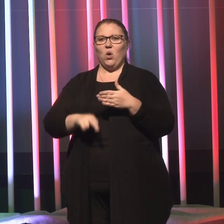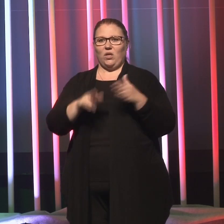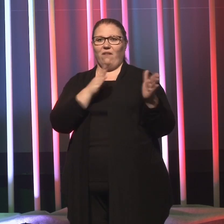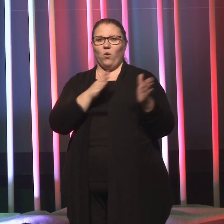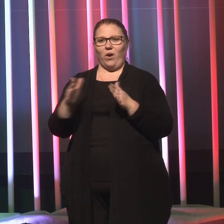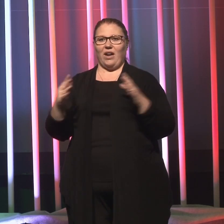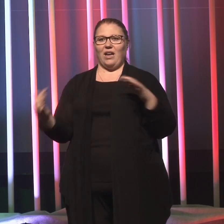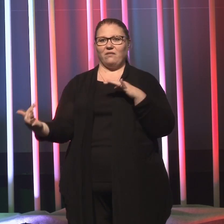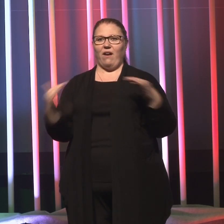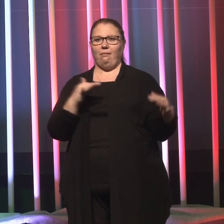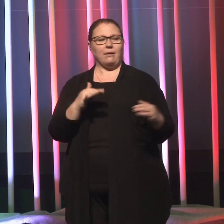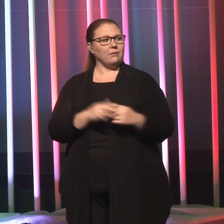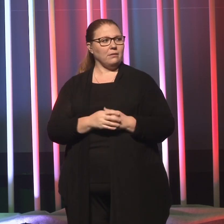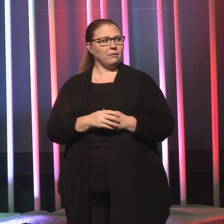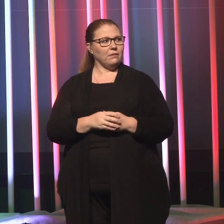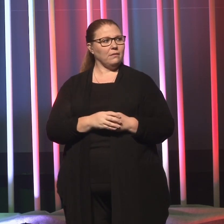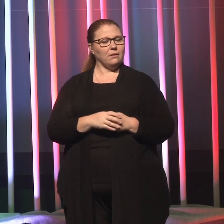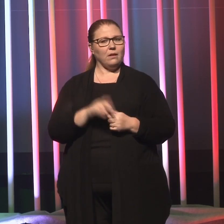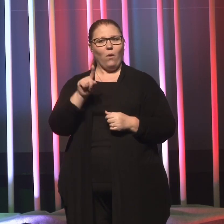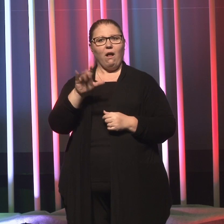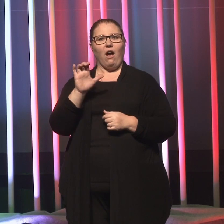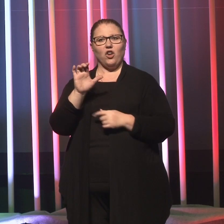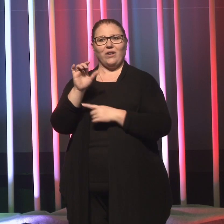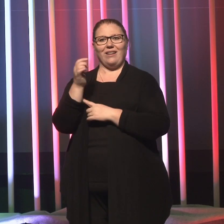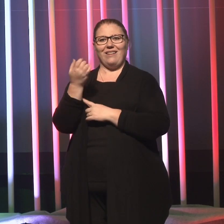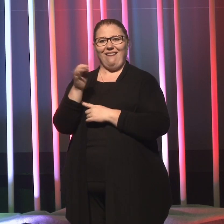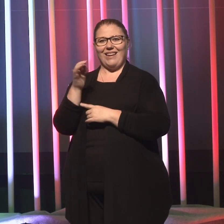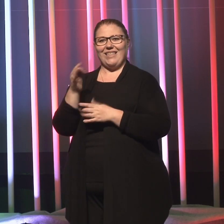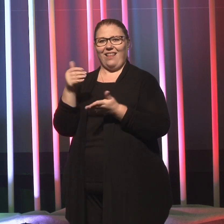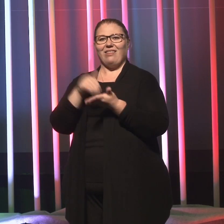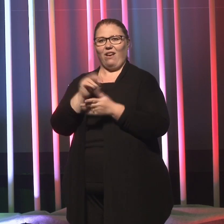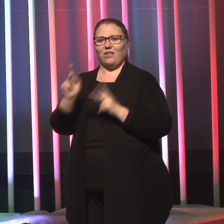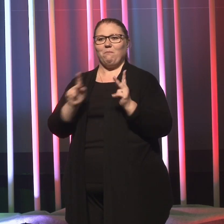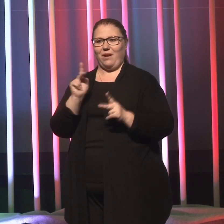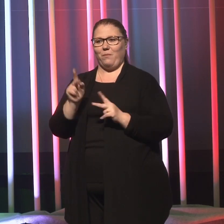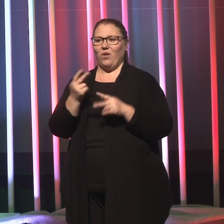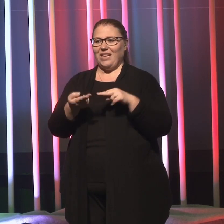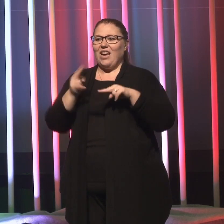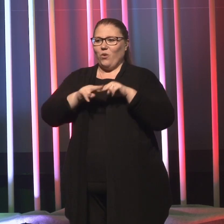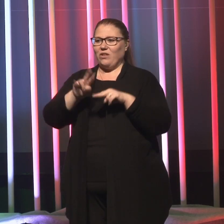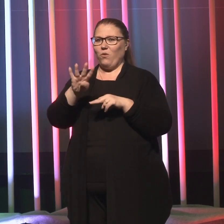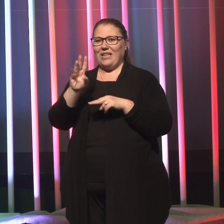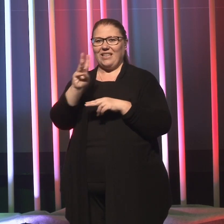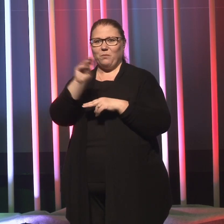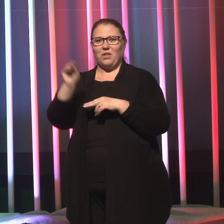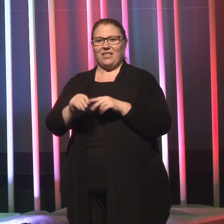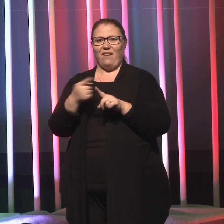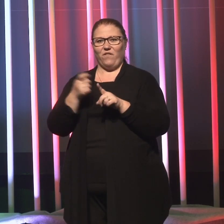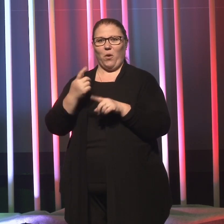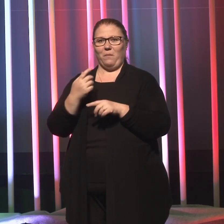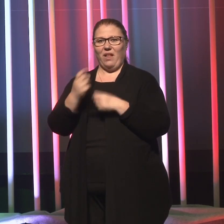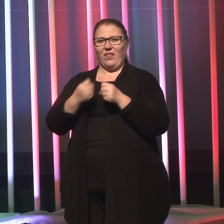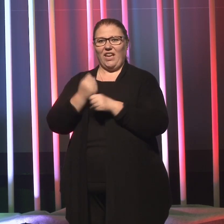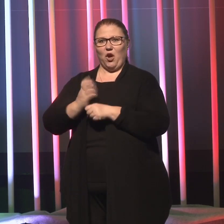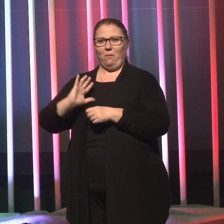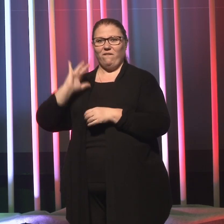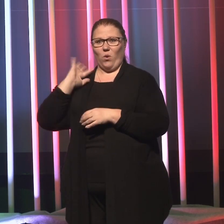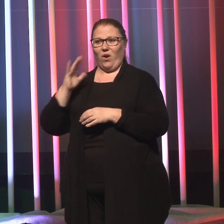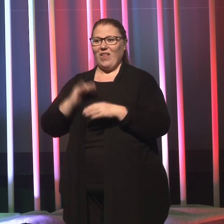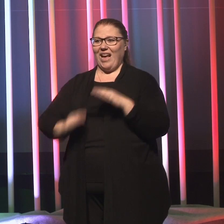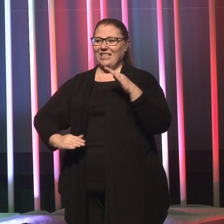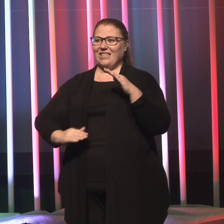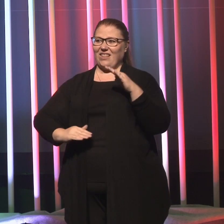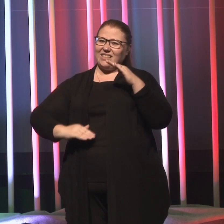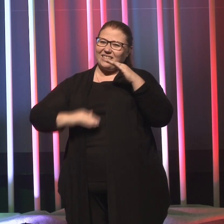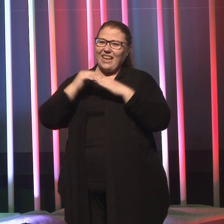violence. 119,000 people. That's an increase of 46% from the year before, and it's the highest it's been since